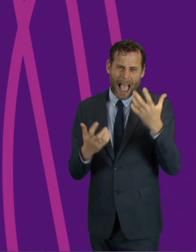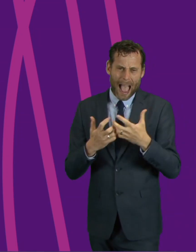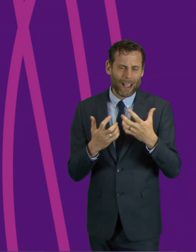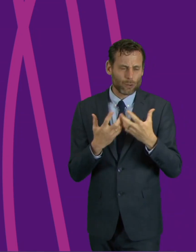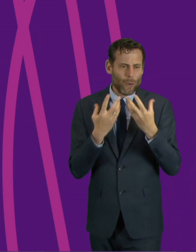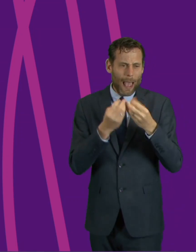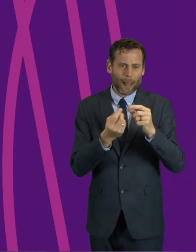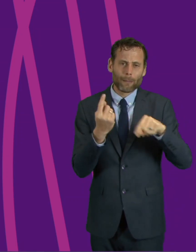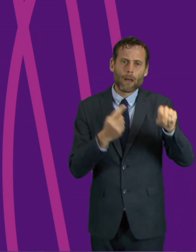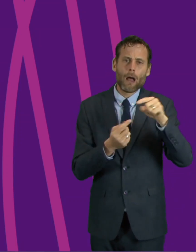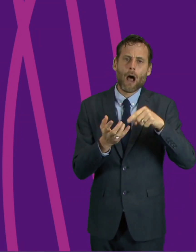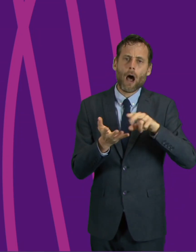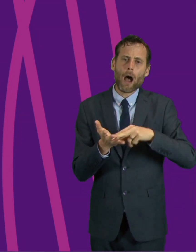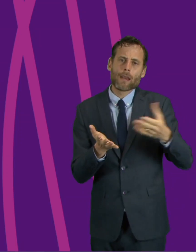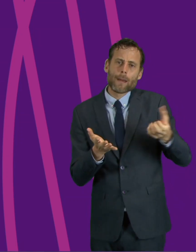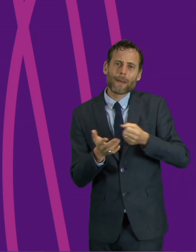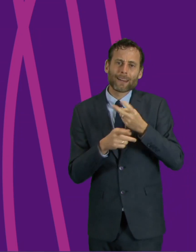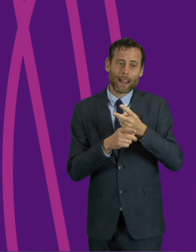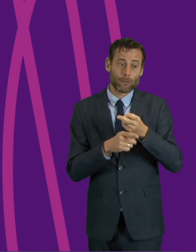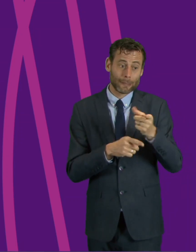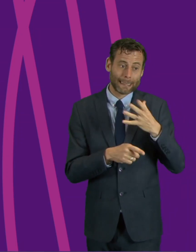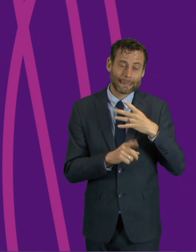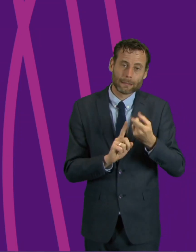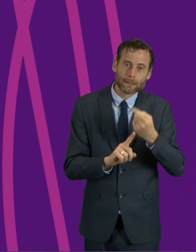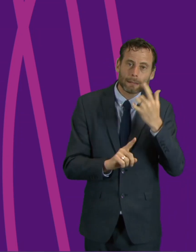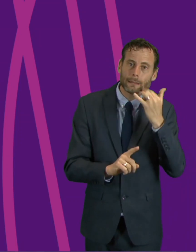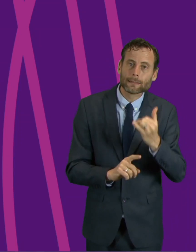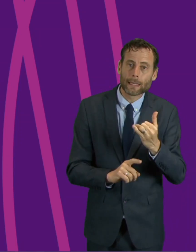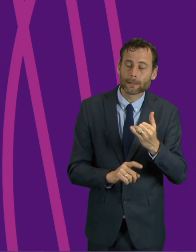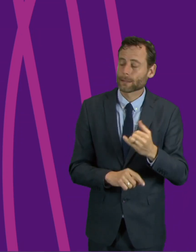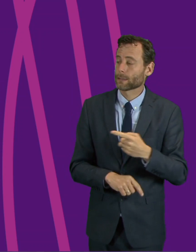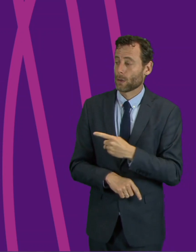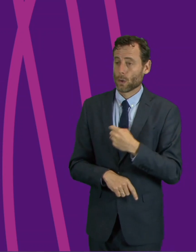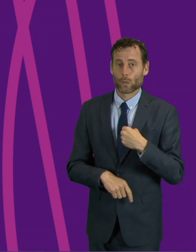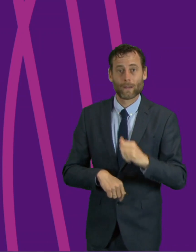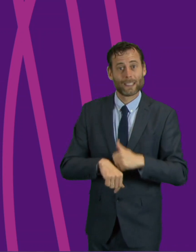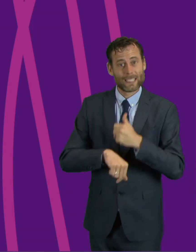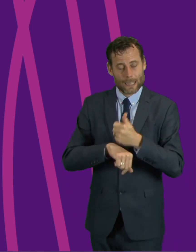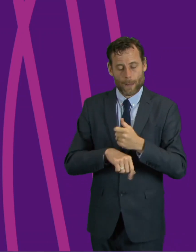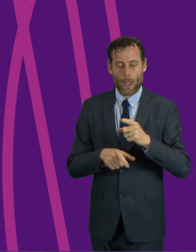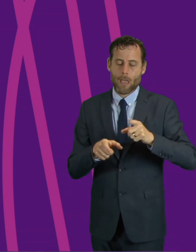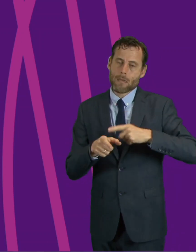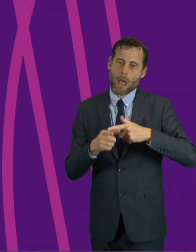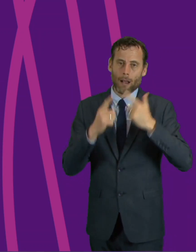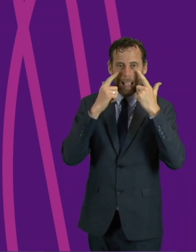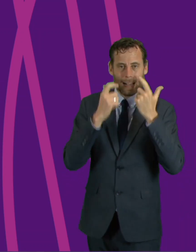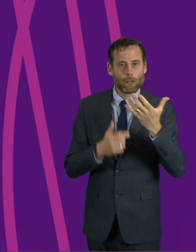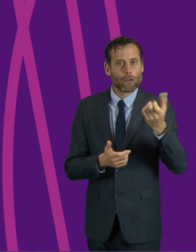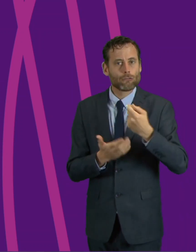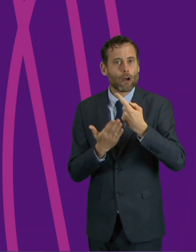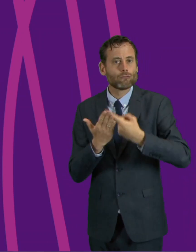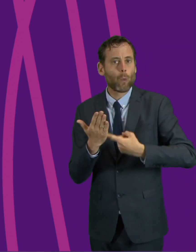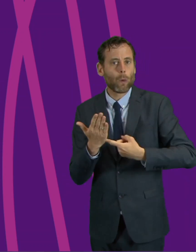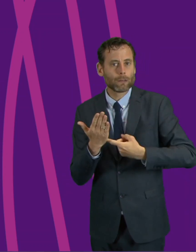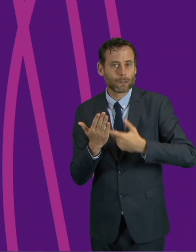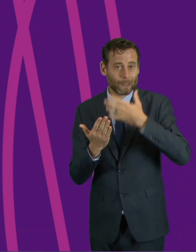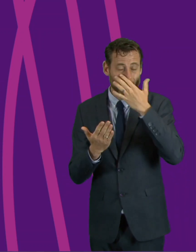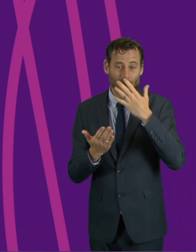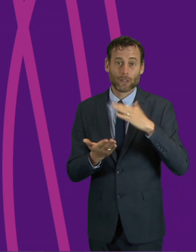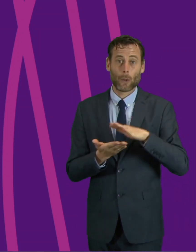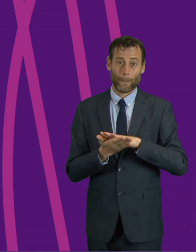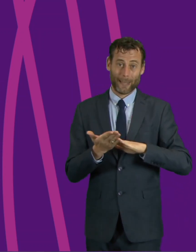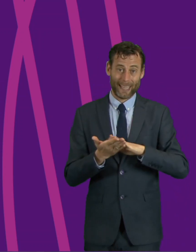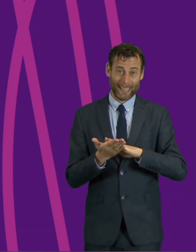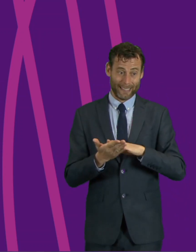testing. We've made emergency changes to carers allowance and young carer grant rules to ensure that coronavirus doesn't stop carers accessing